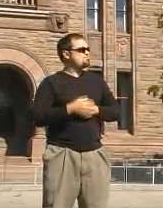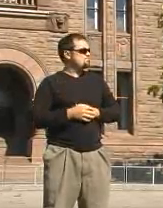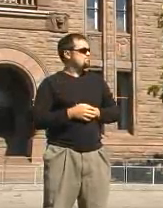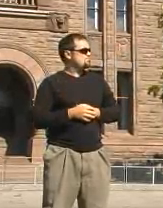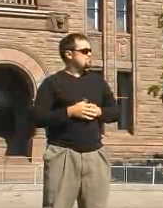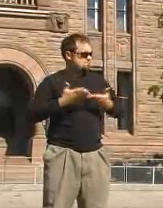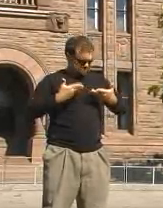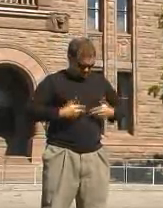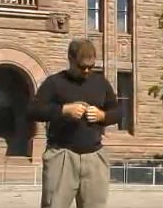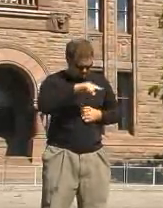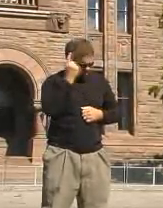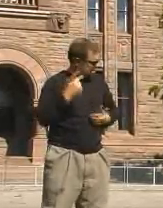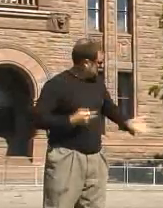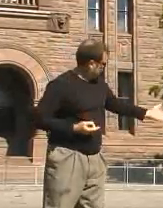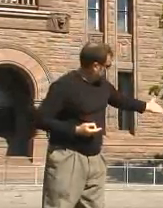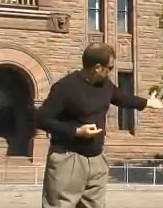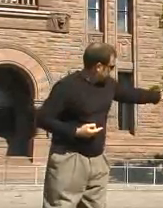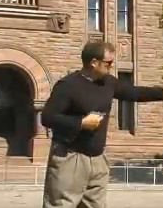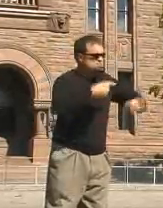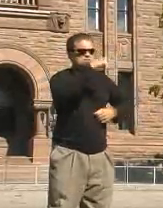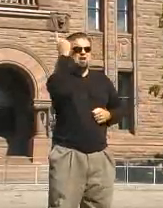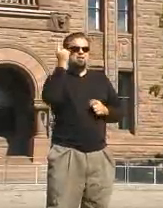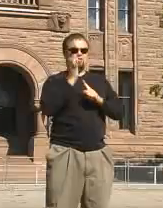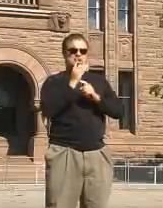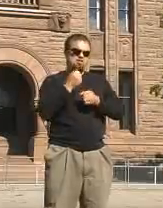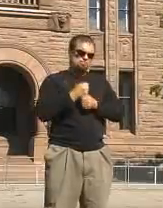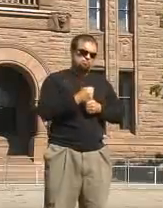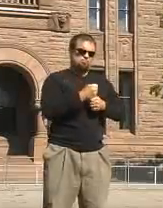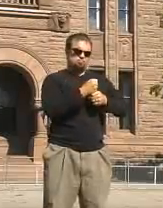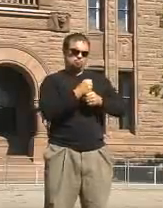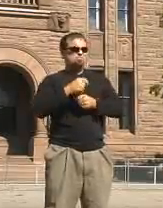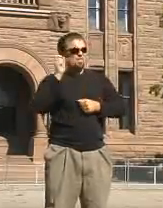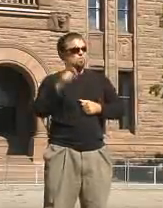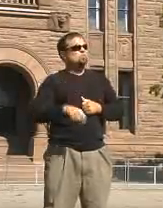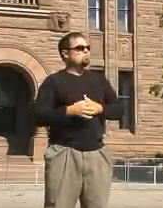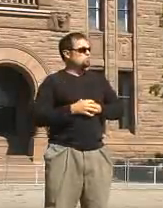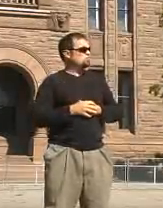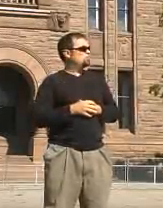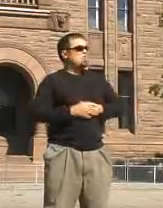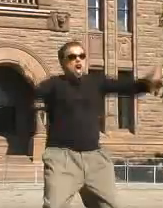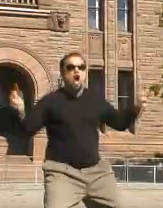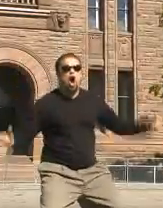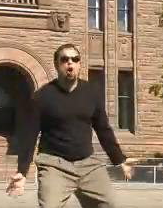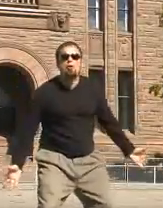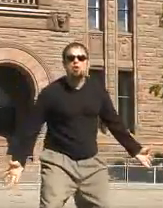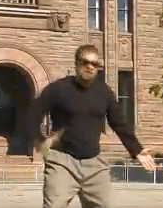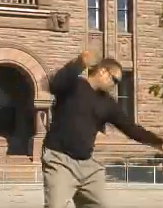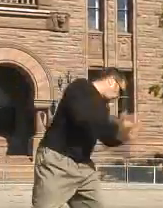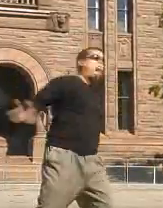It is dying. We're all wearing black here today. We all have candles. No!